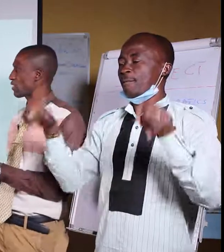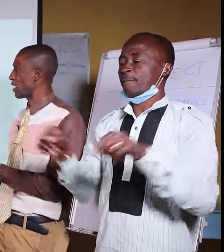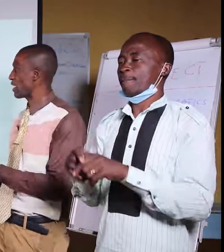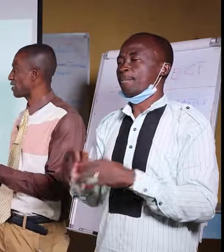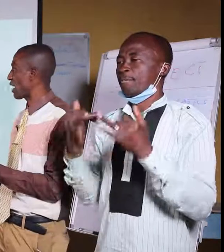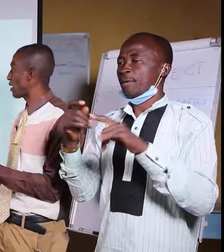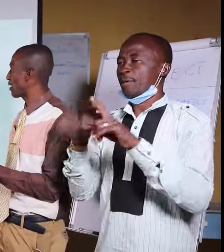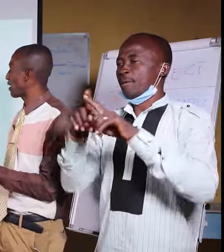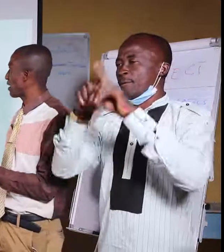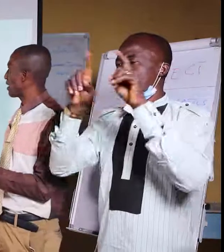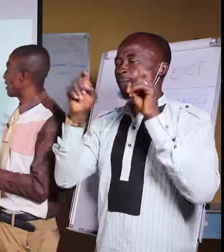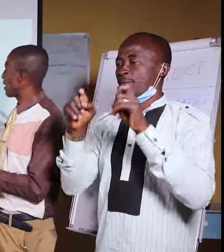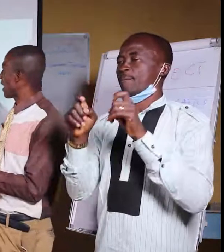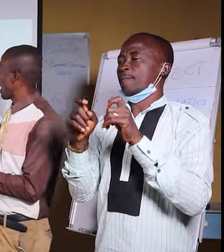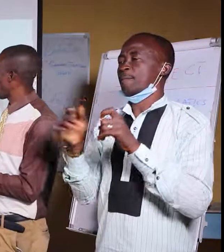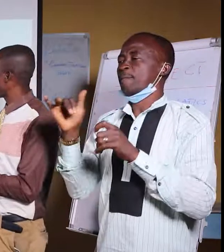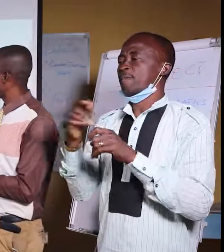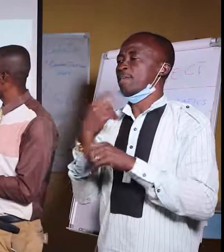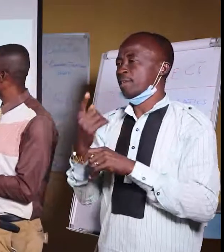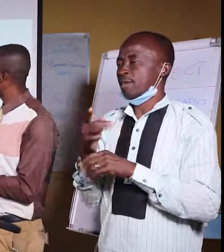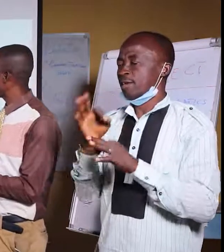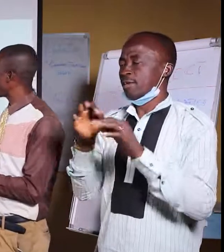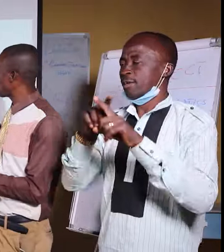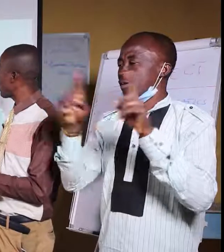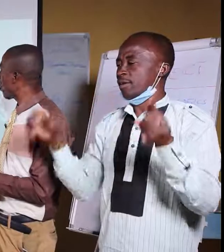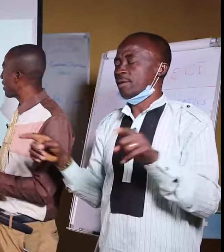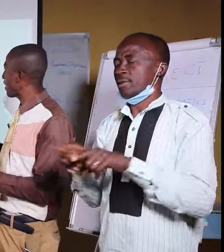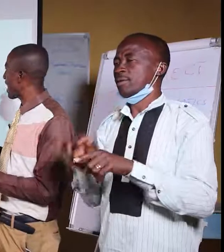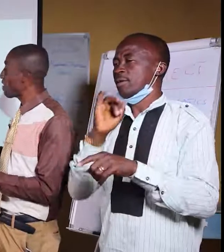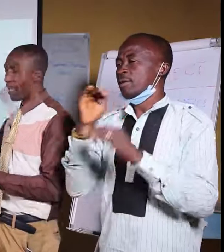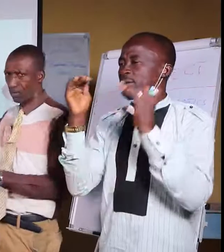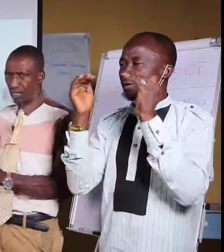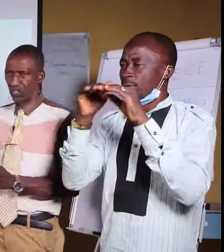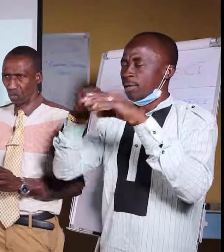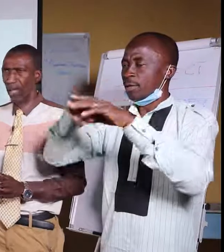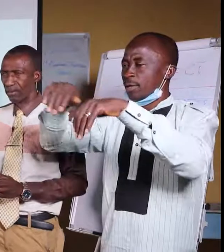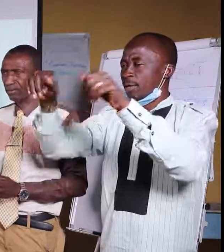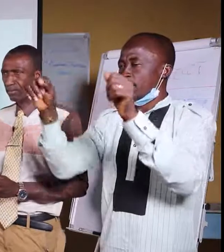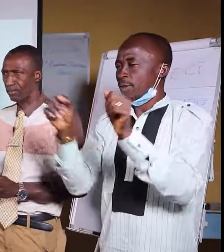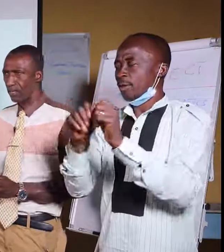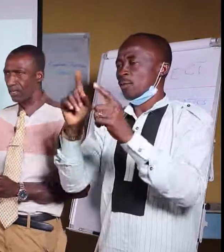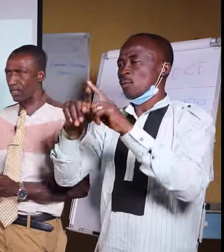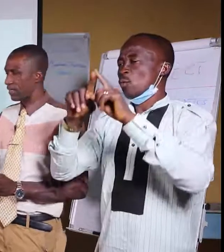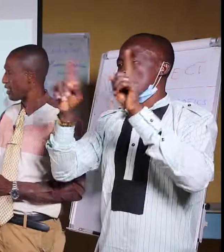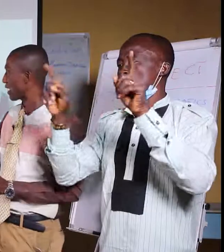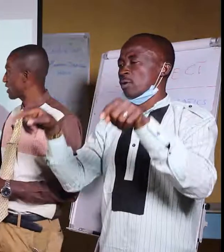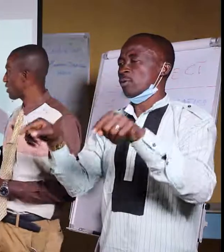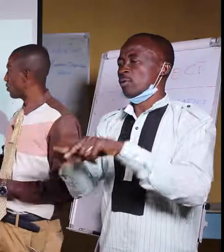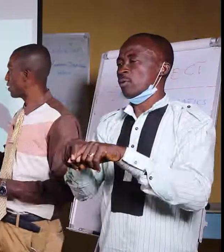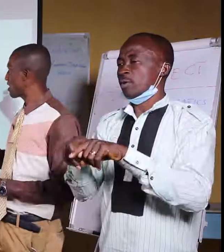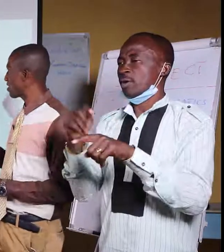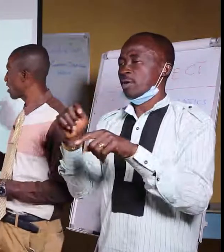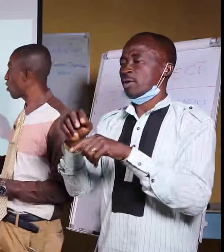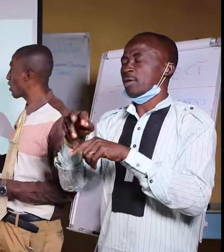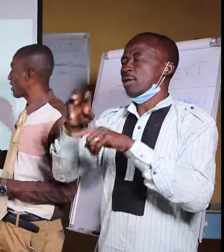the question, they say, if the rectangle is equal in area to a square, the